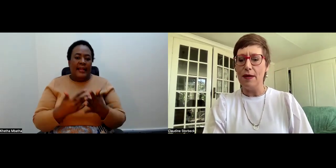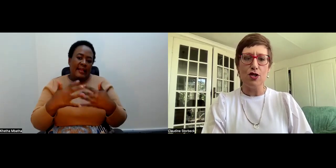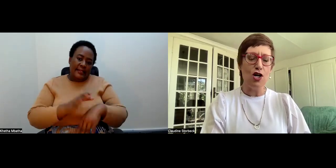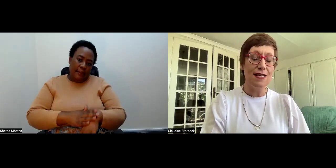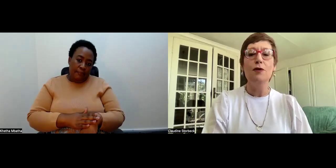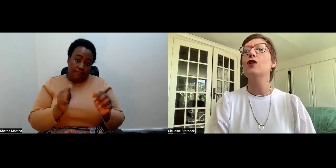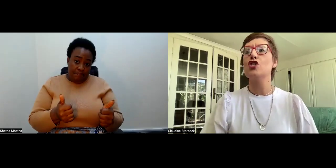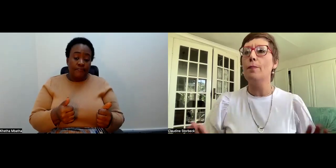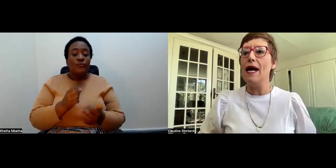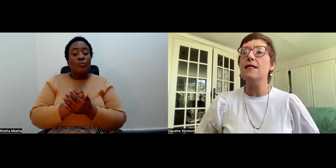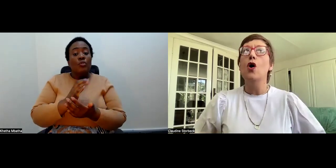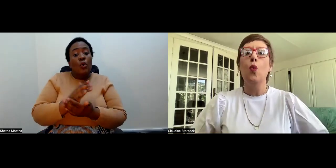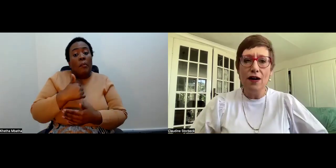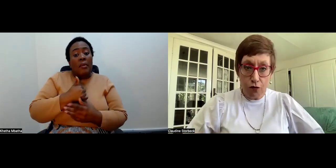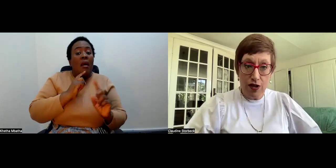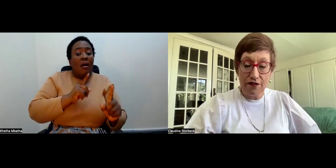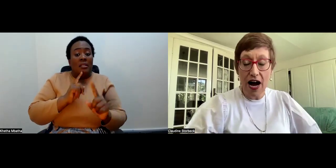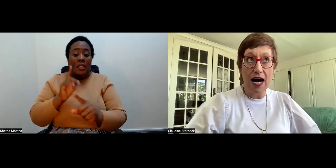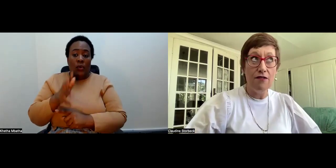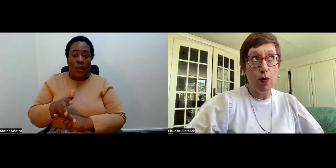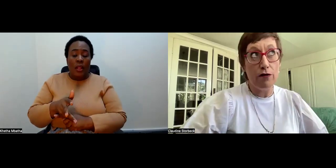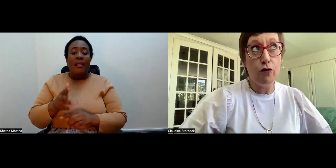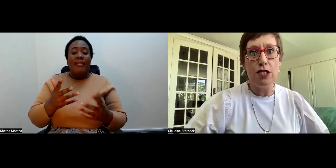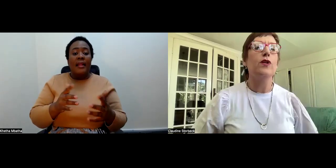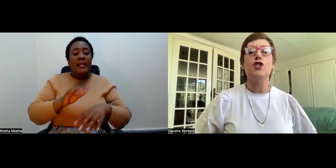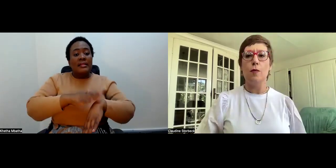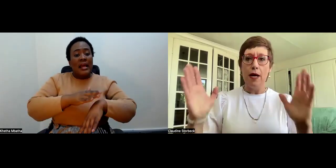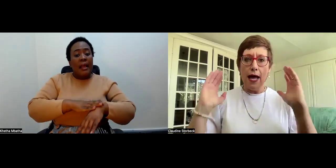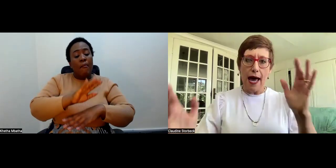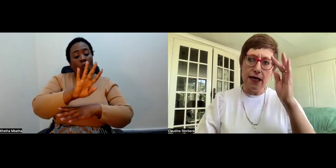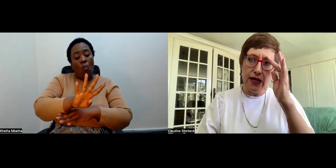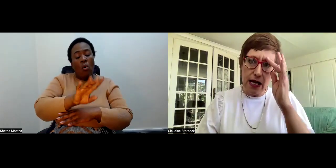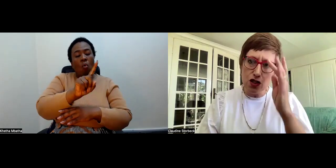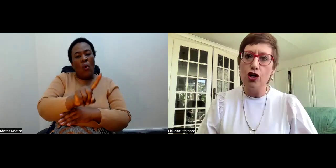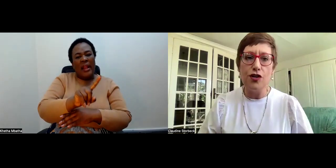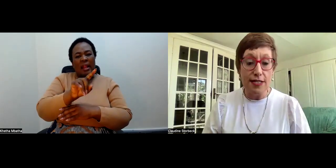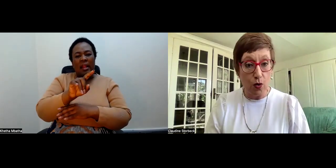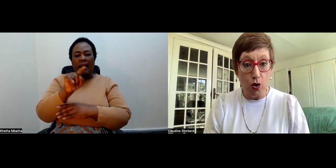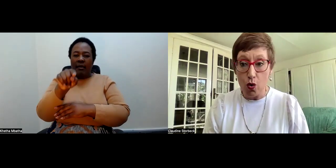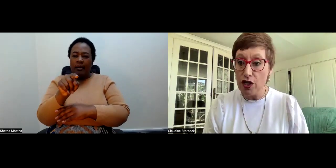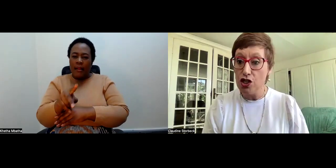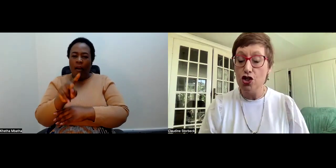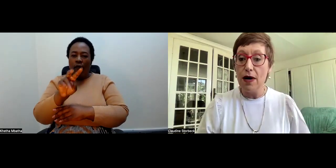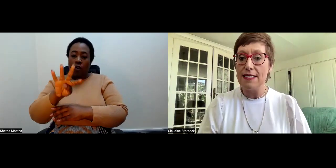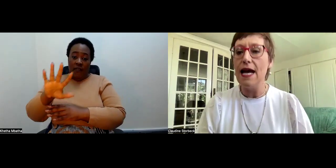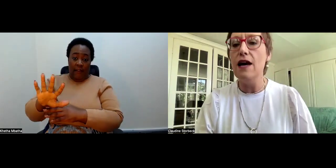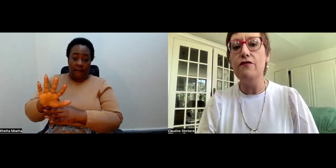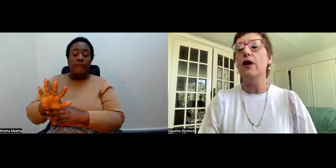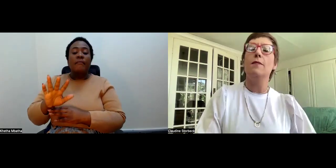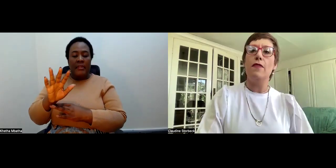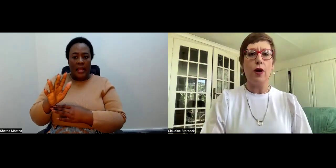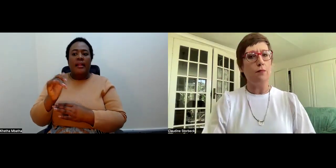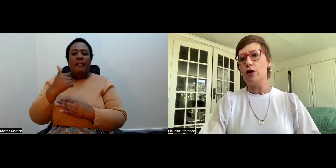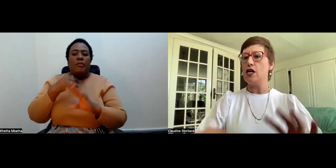sure that I'm able to answer them. And we'll stop at 1:45, 1:40 we'll stop, and then I'll start addressing all your questions you might